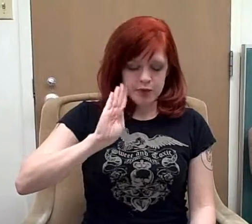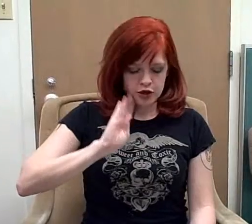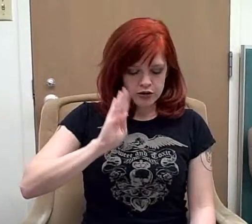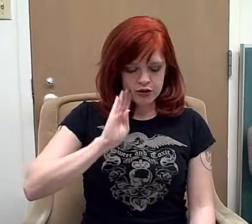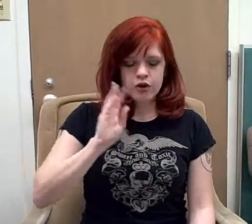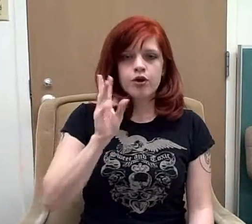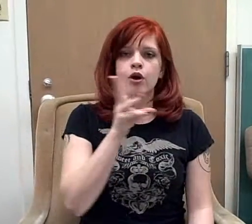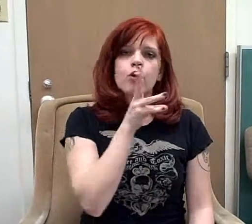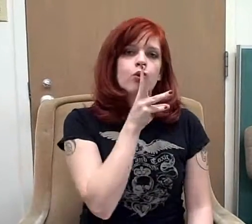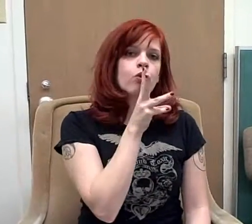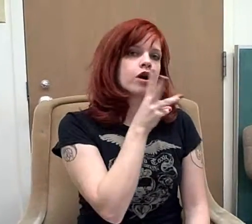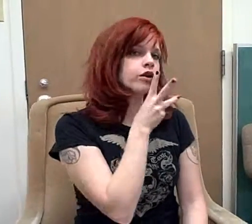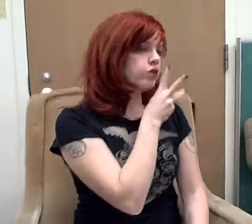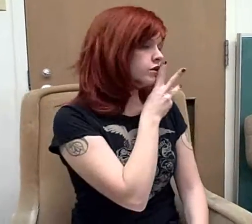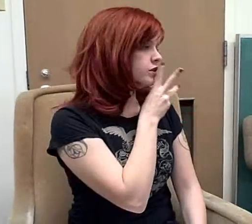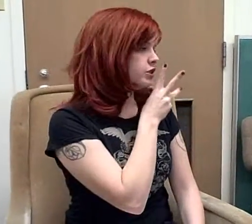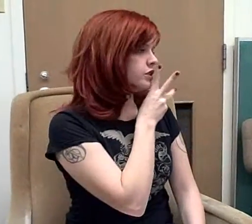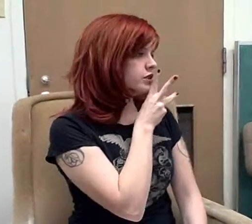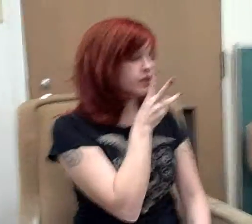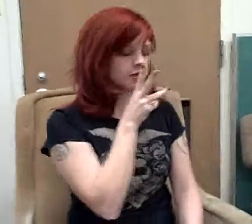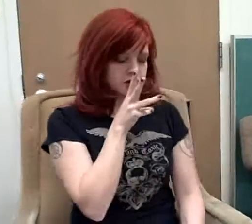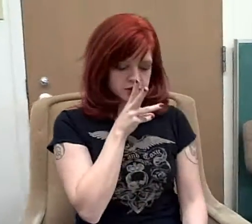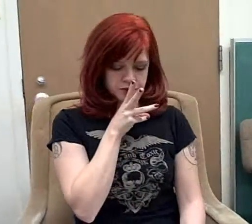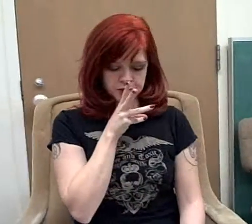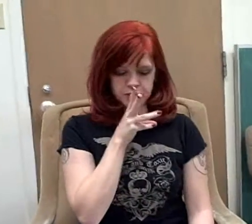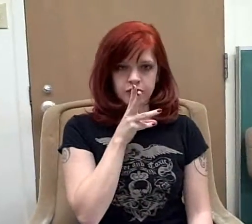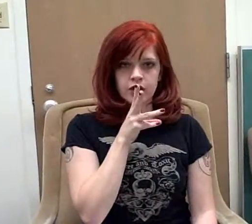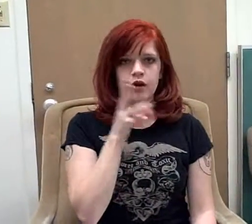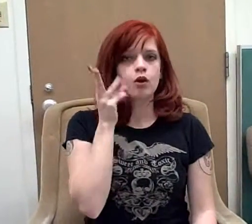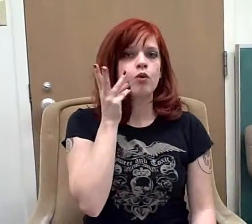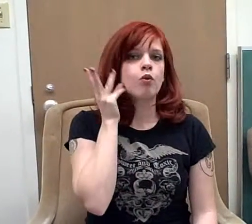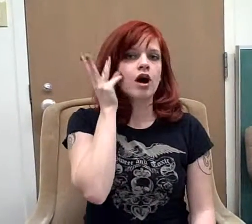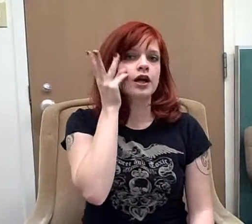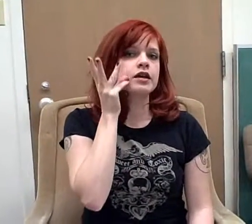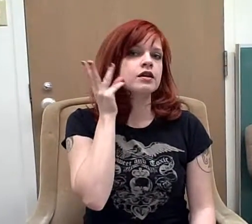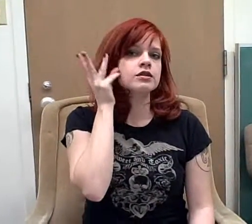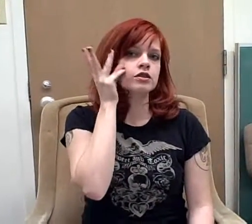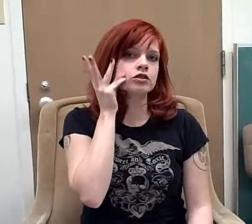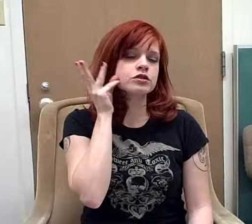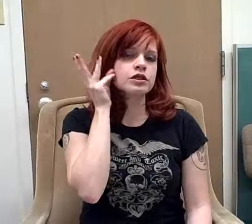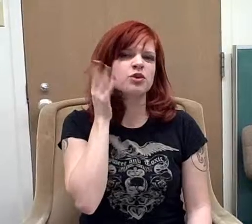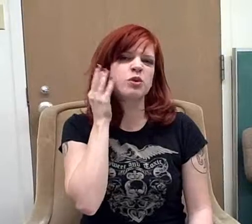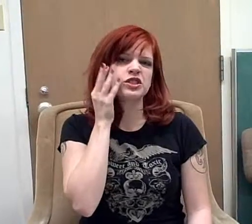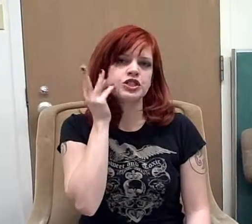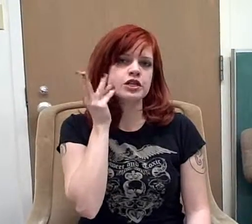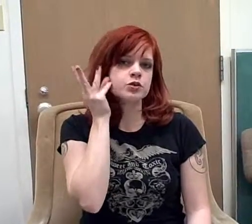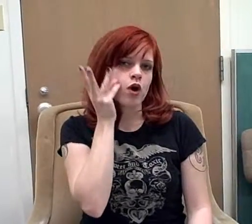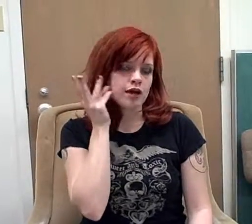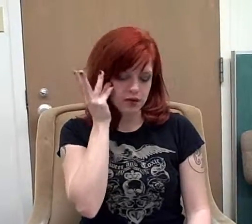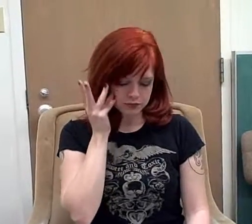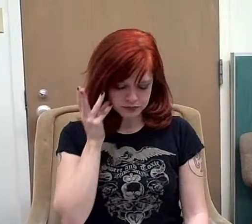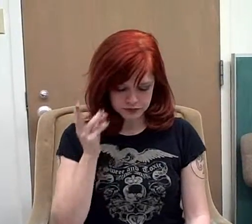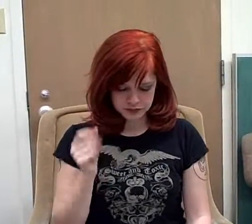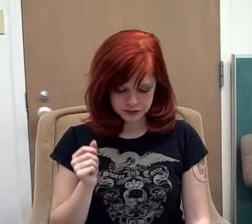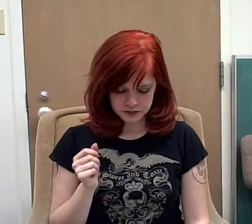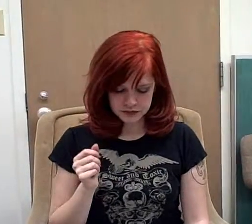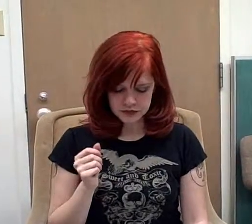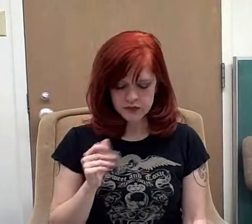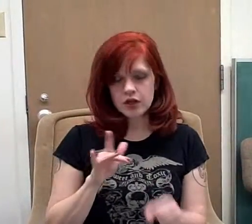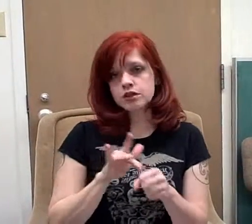beer. Water, touches the lips. Wine, circles like rosy cheeks, wine.